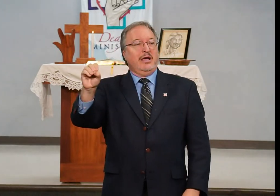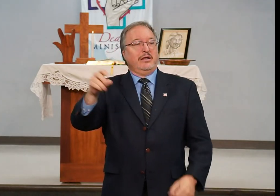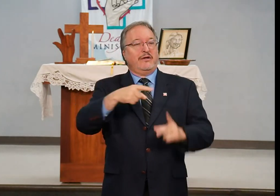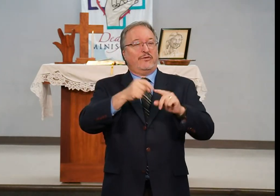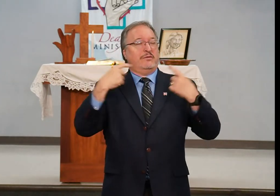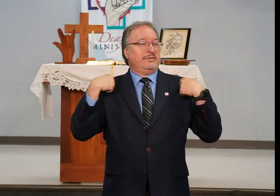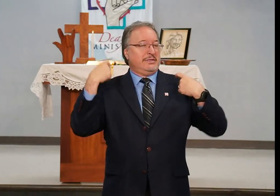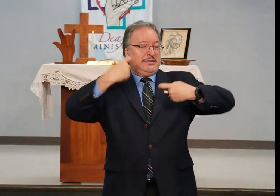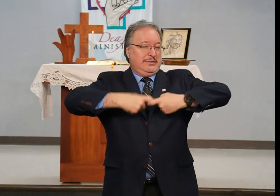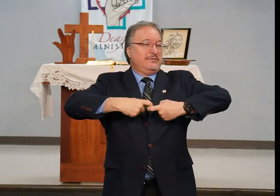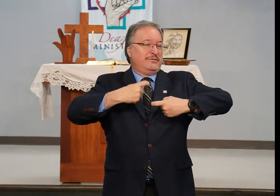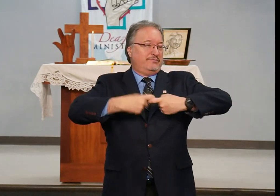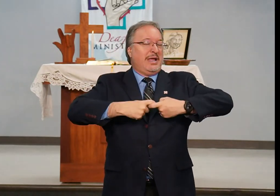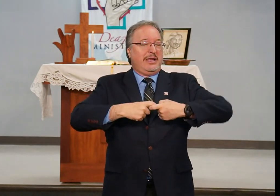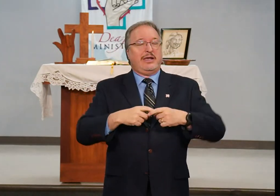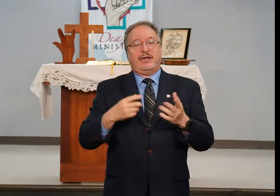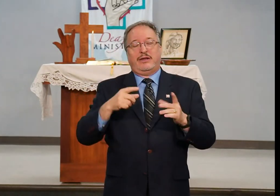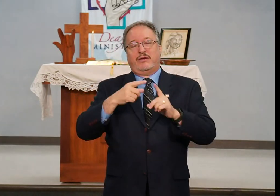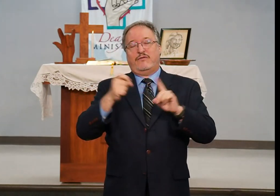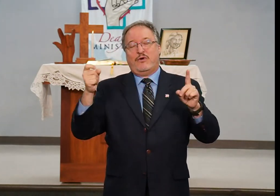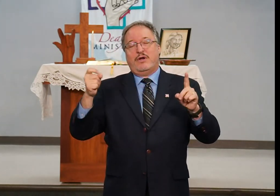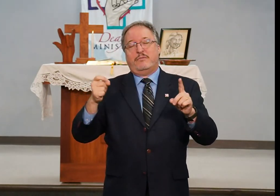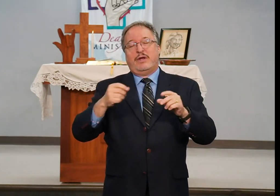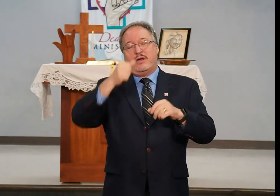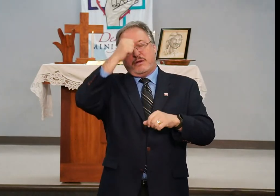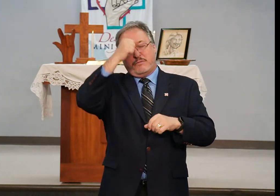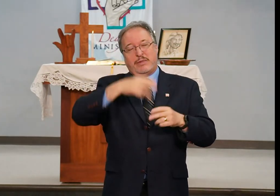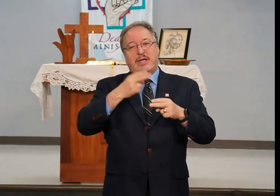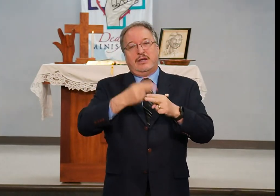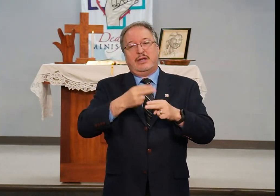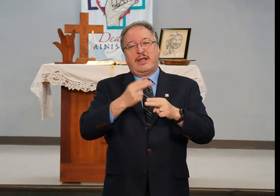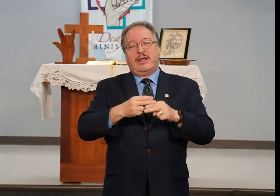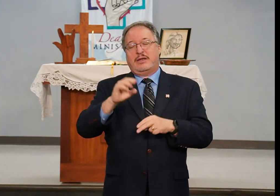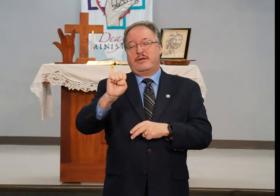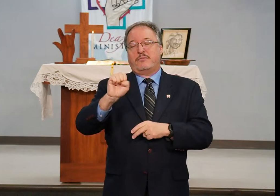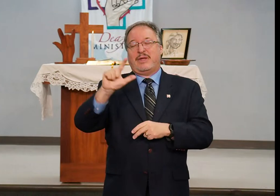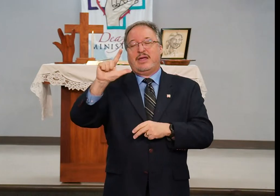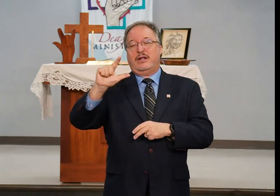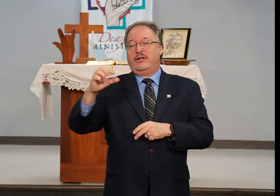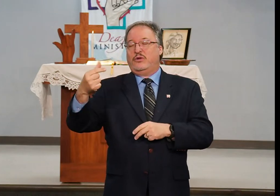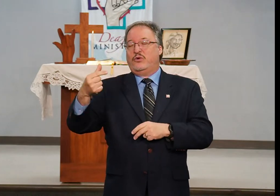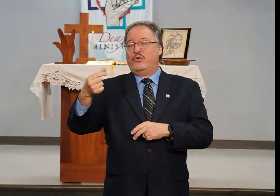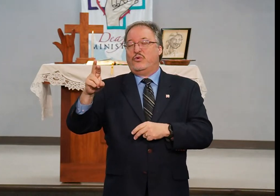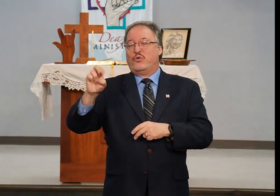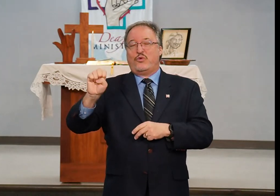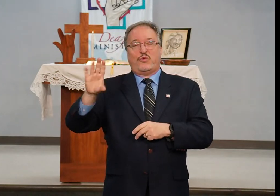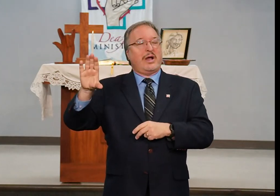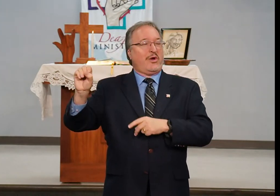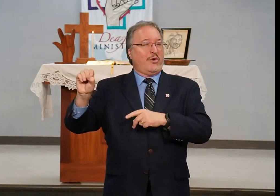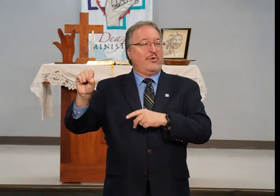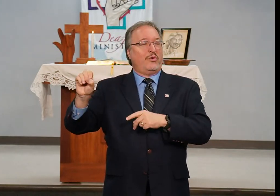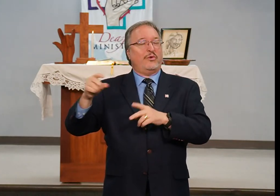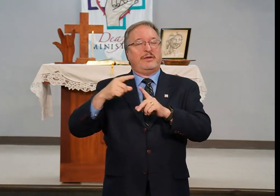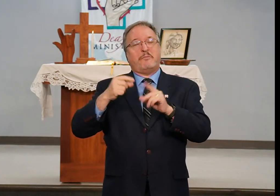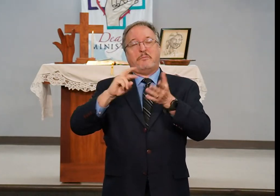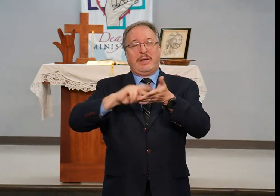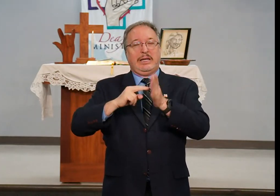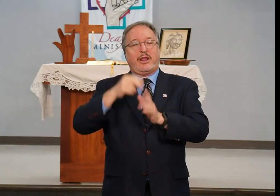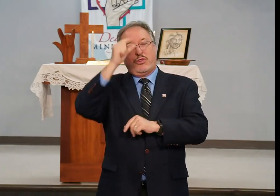The photo that I'm showing you here is an image of a painting from the year 1590